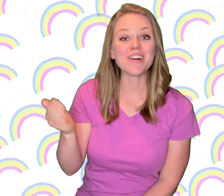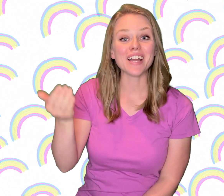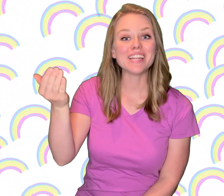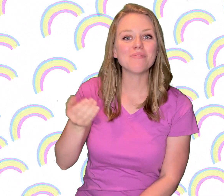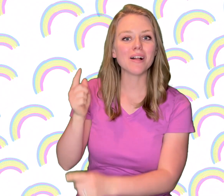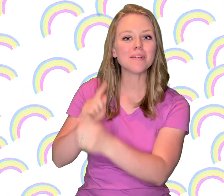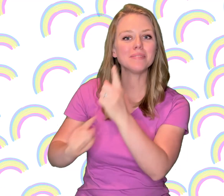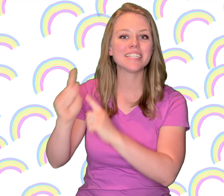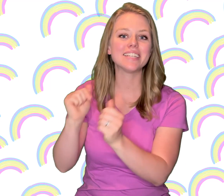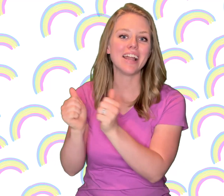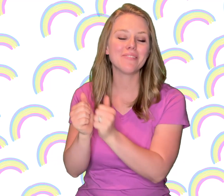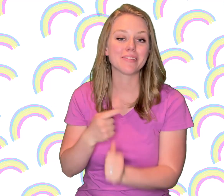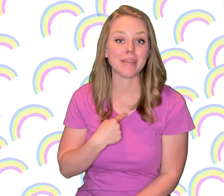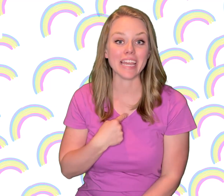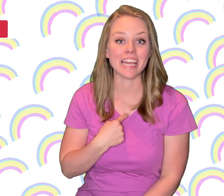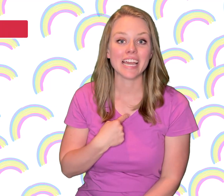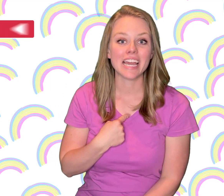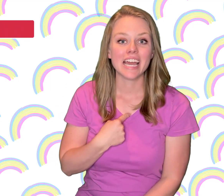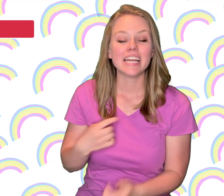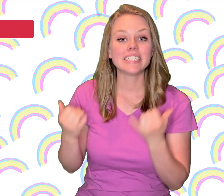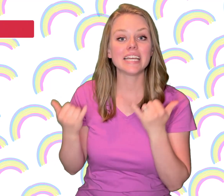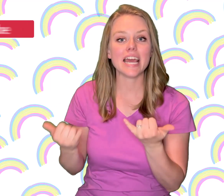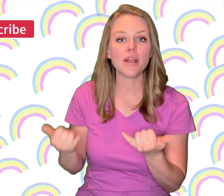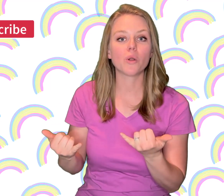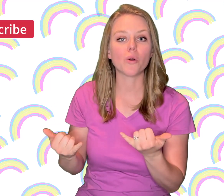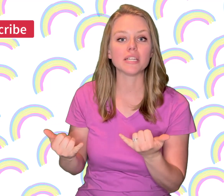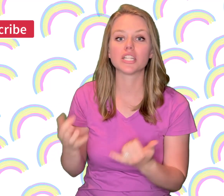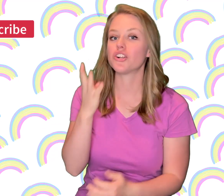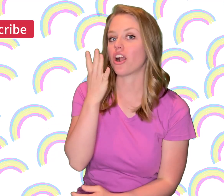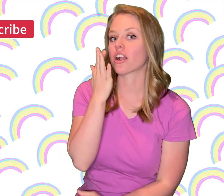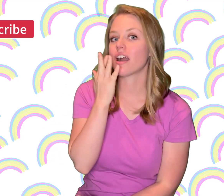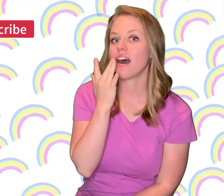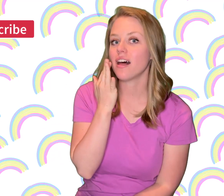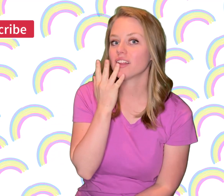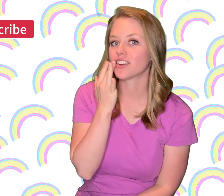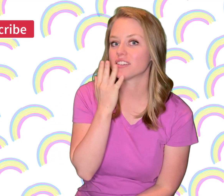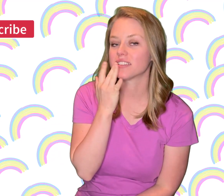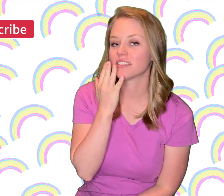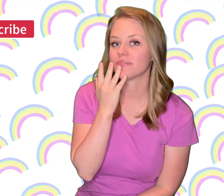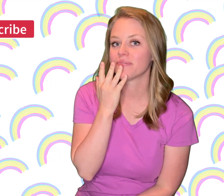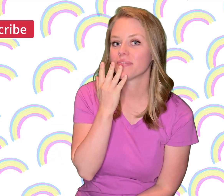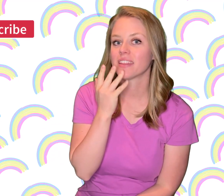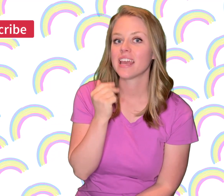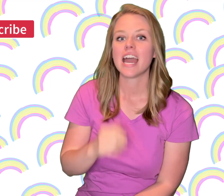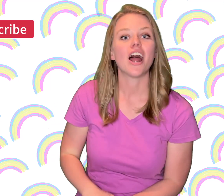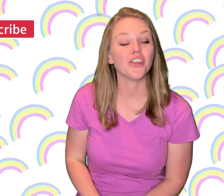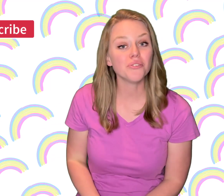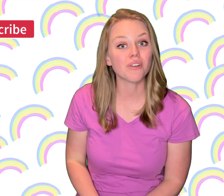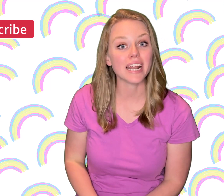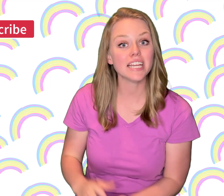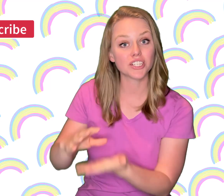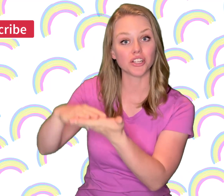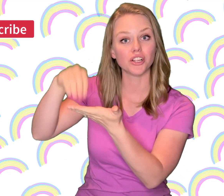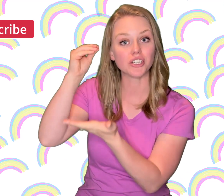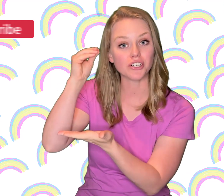everyone, welcome to Sign With Me. Today we're going to learn our colors. Are you ready to learn